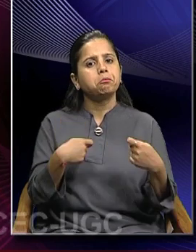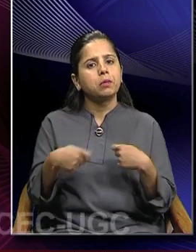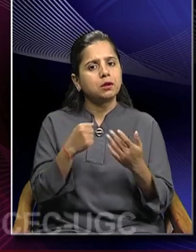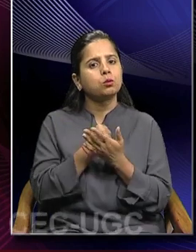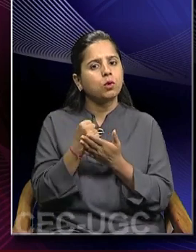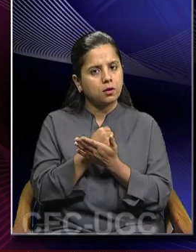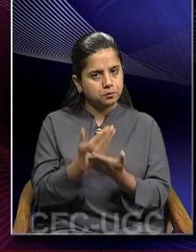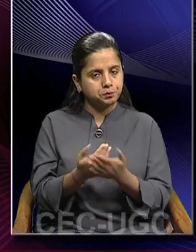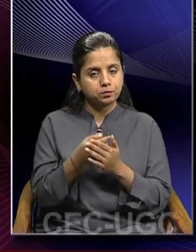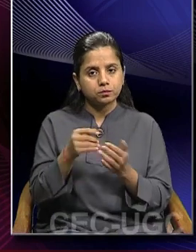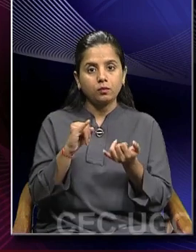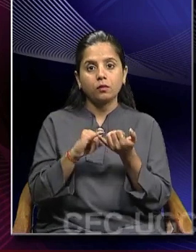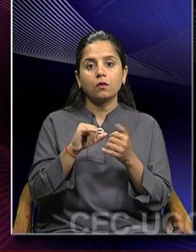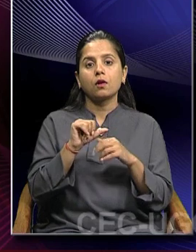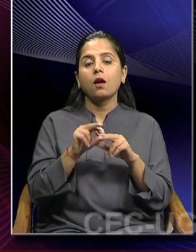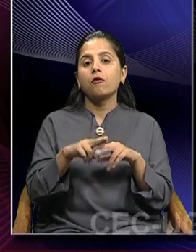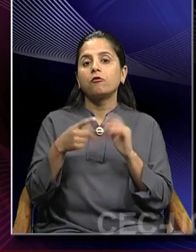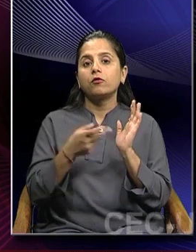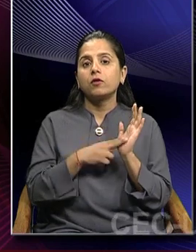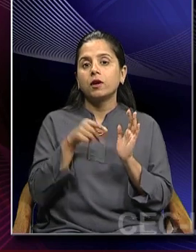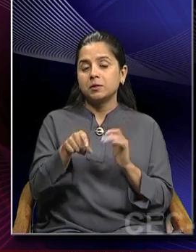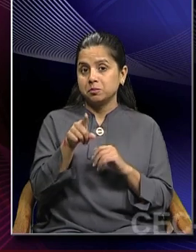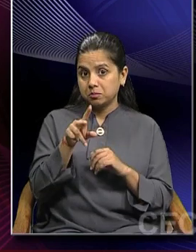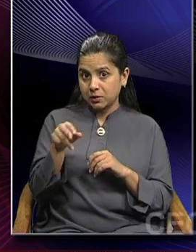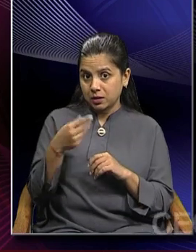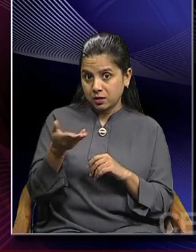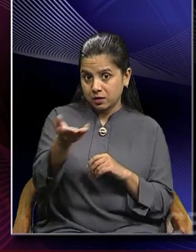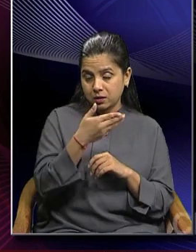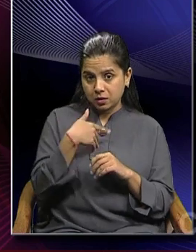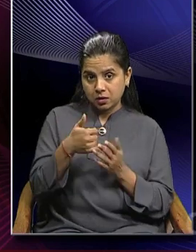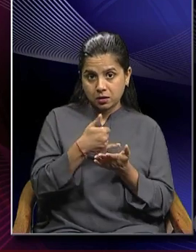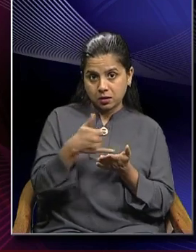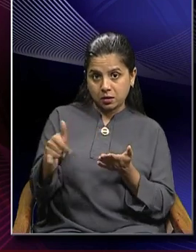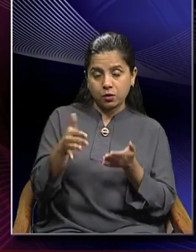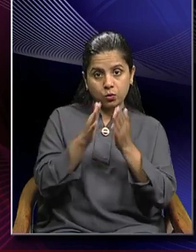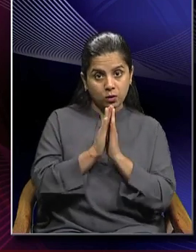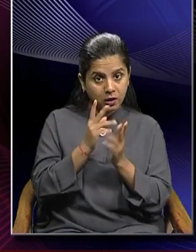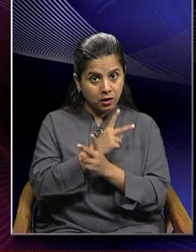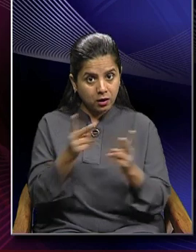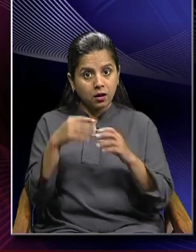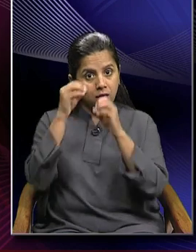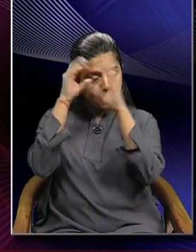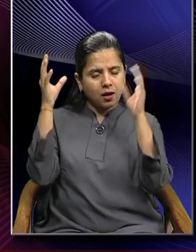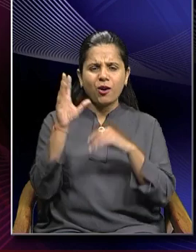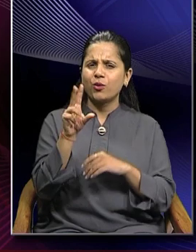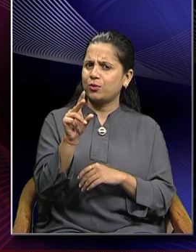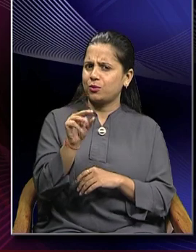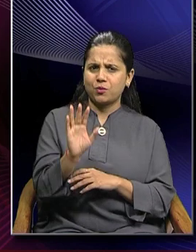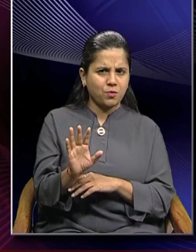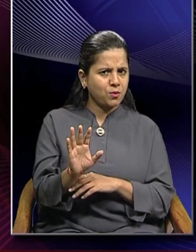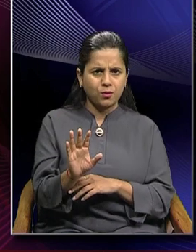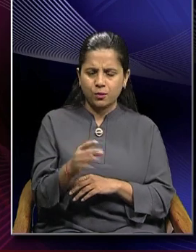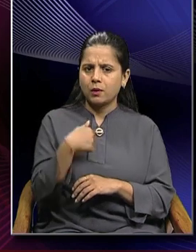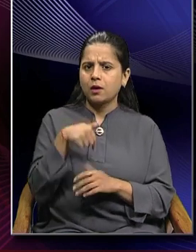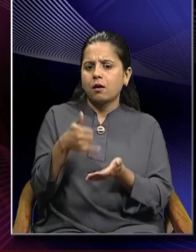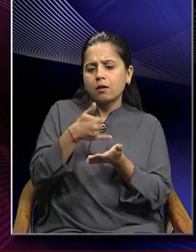So here comes the saffron. Saffron doesn't mean that we are relating it to religious fanaticism. No, not at all. We